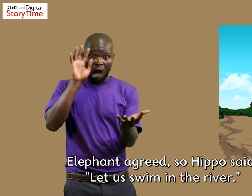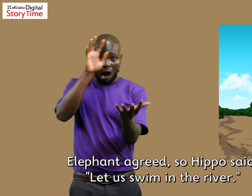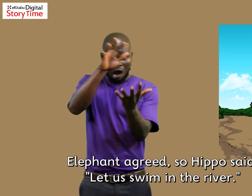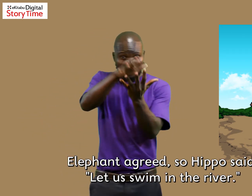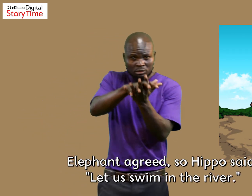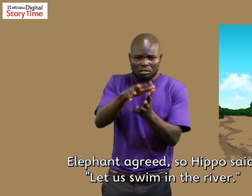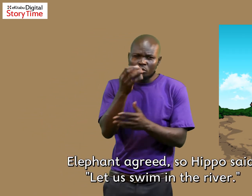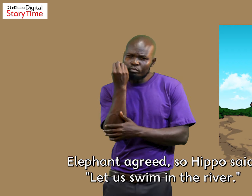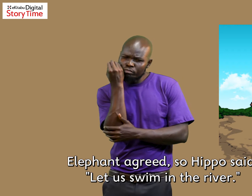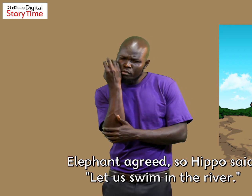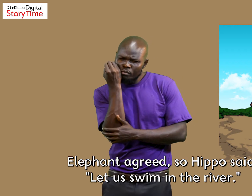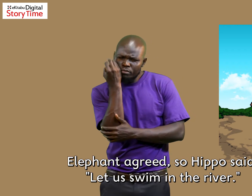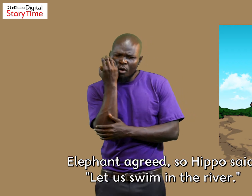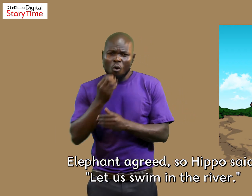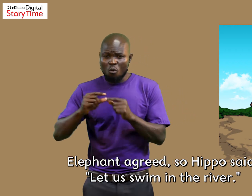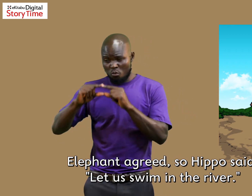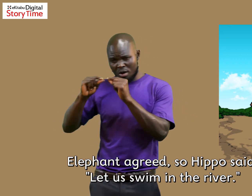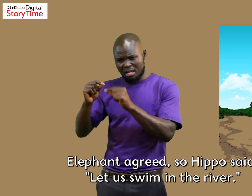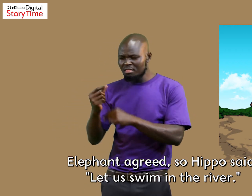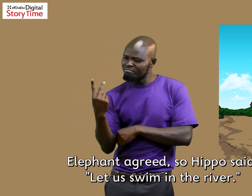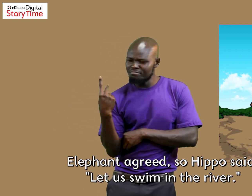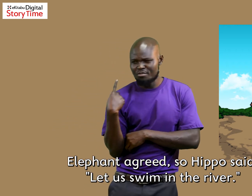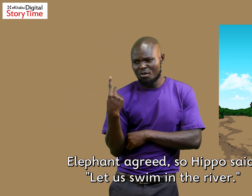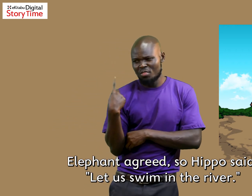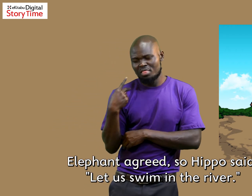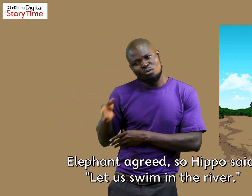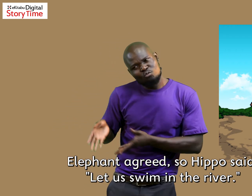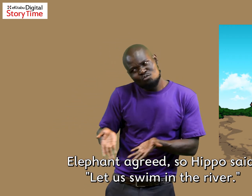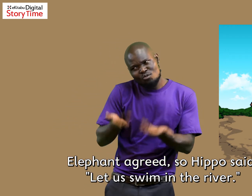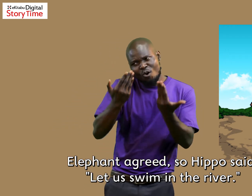Elephant agreed. So Hippo said, "Let us swim in the river."